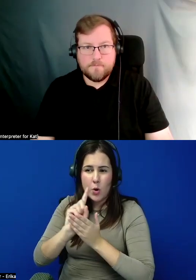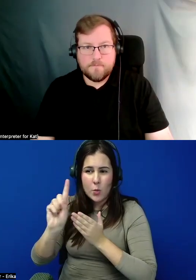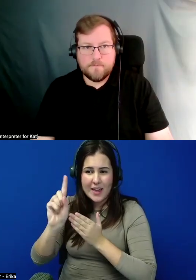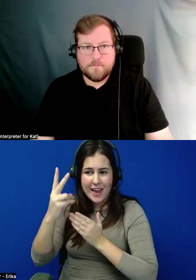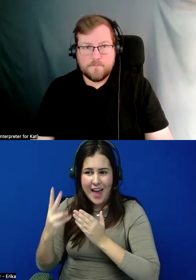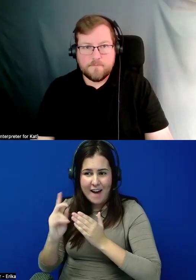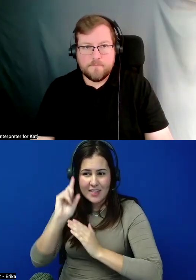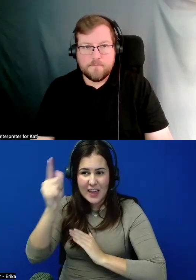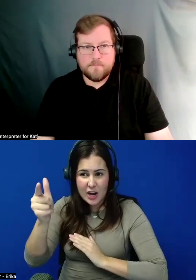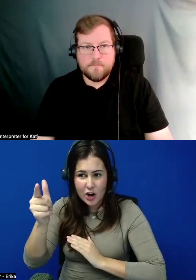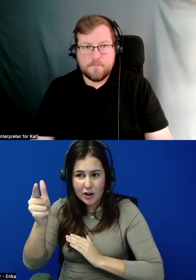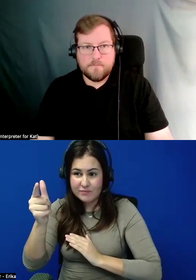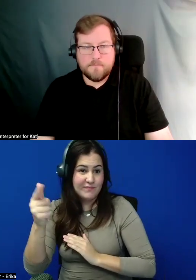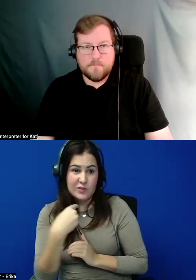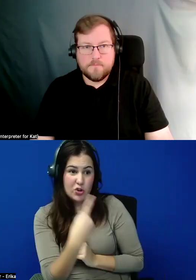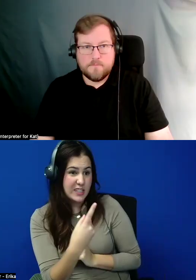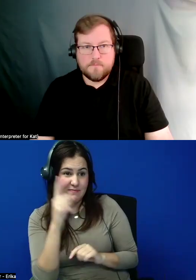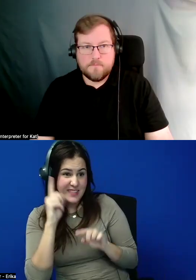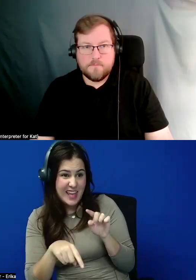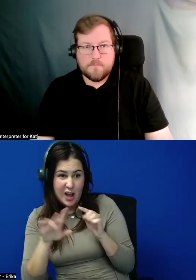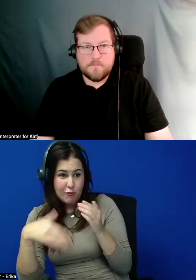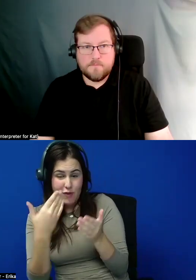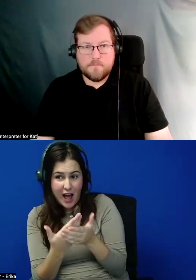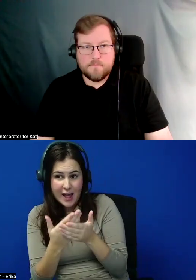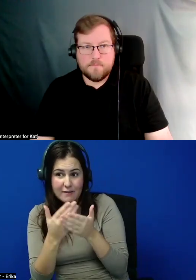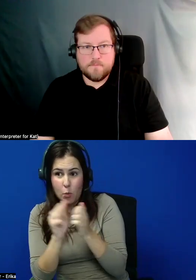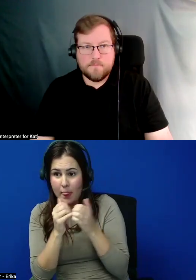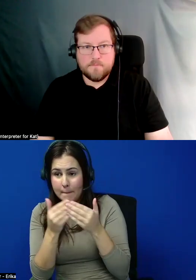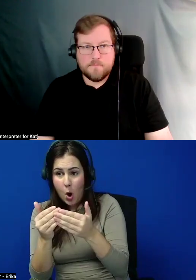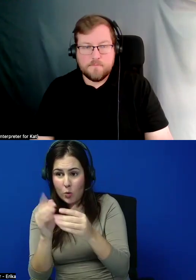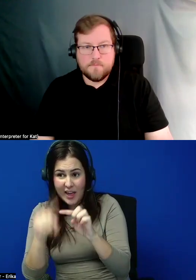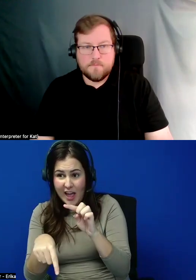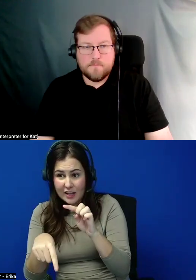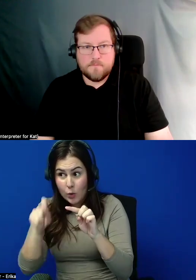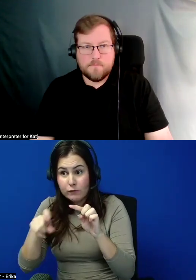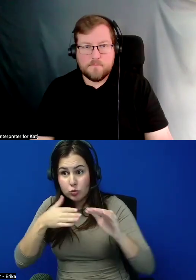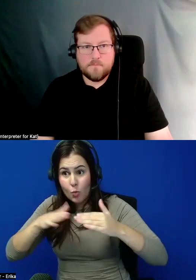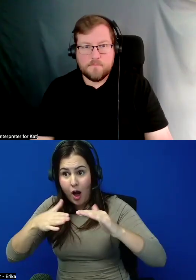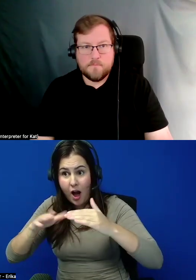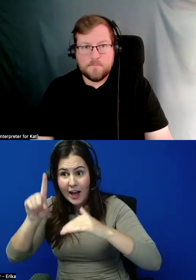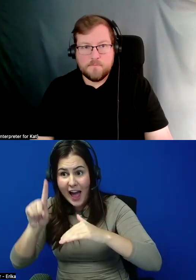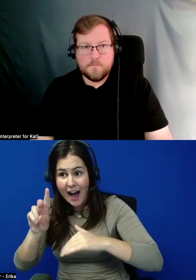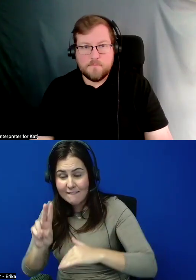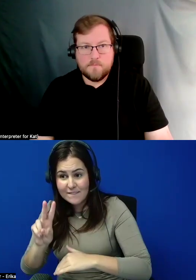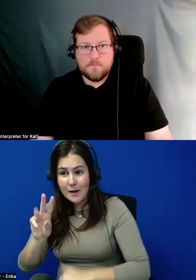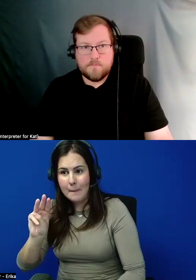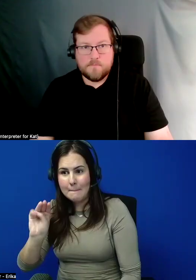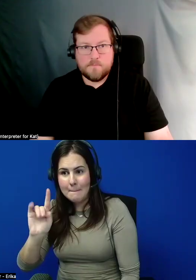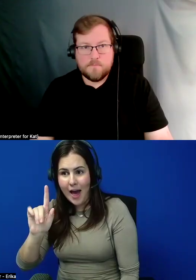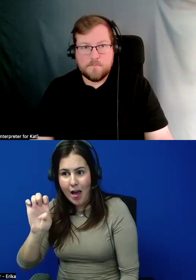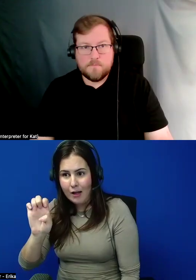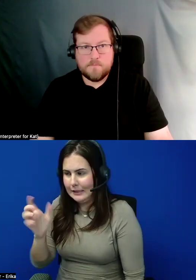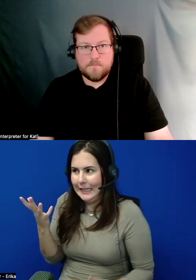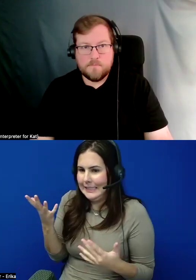there by boat anymore. Now you have to go like half a mile away and walk." And we're like, "Okay, well we can't do that,